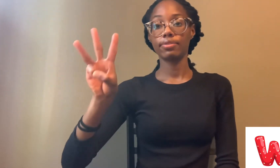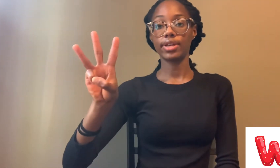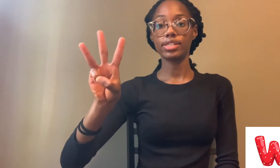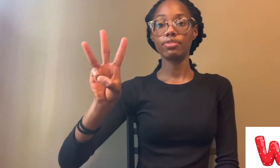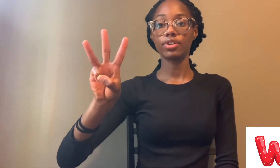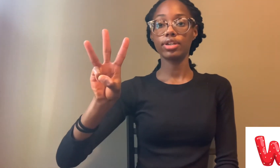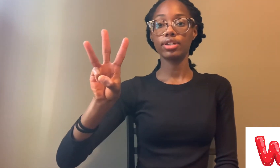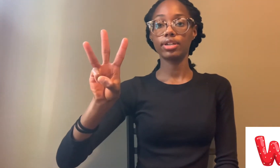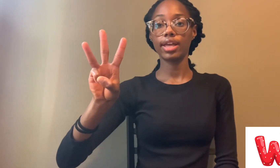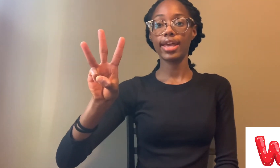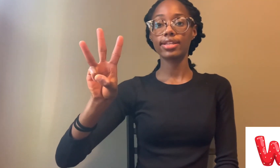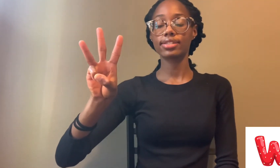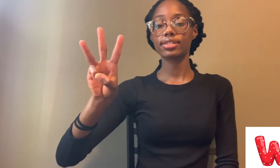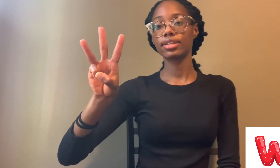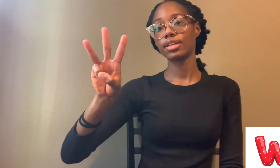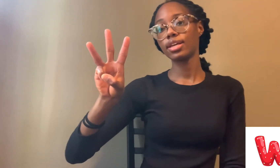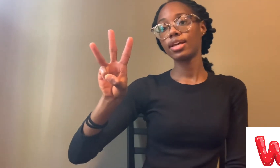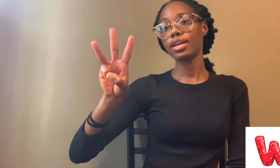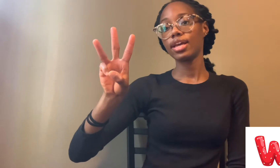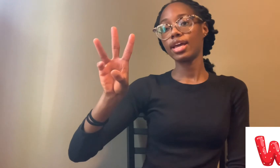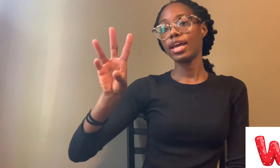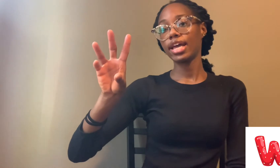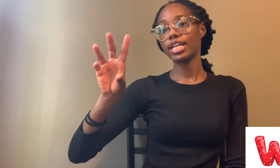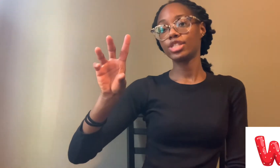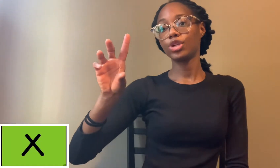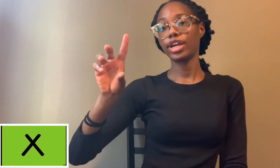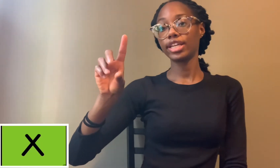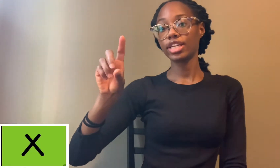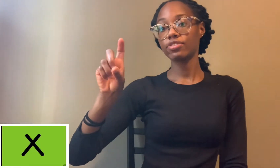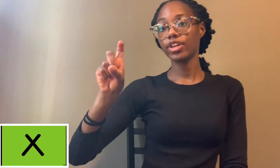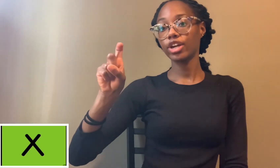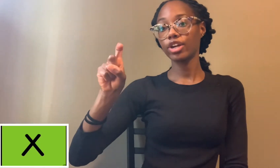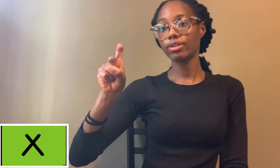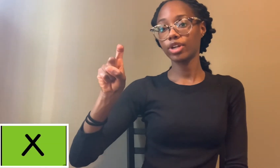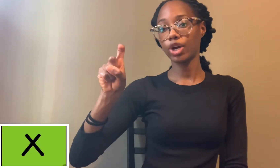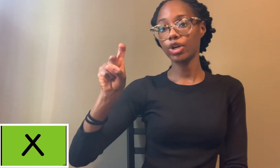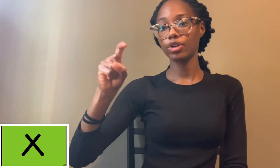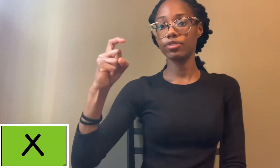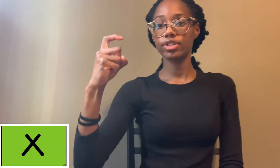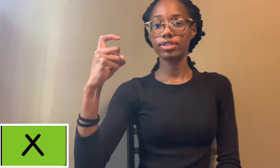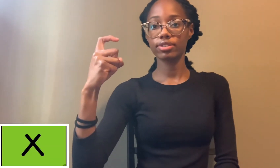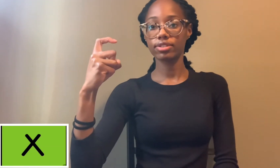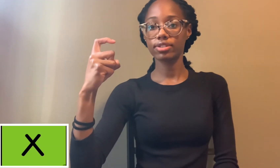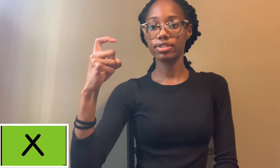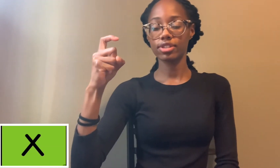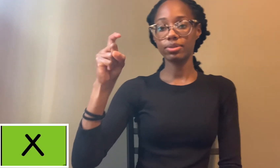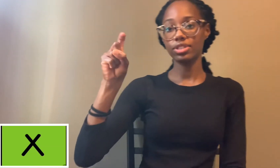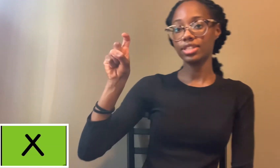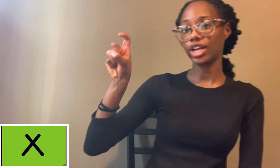Facing front. X is your index finger curved. So it's just like a